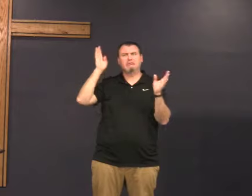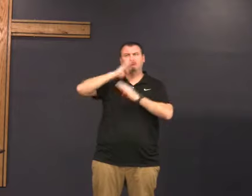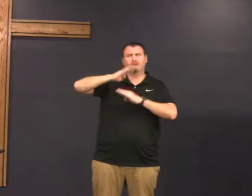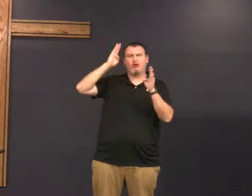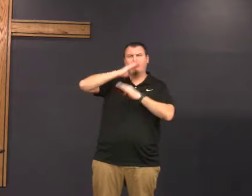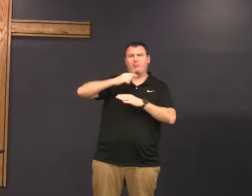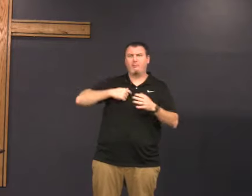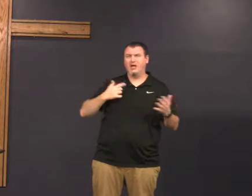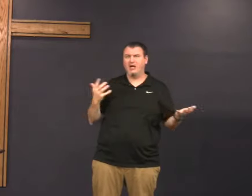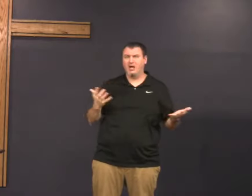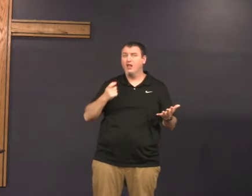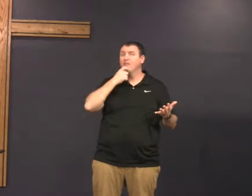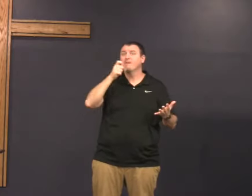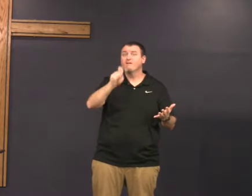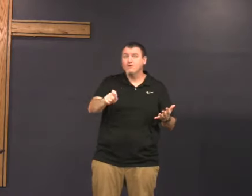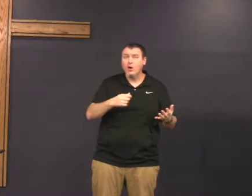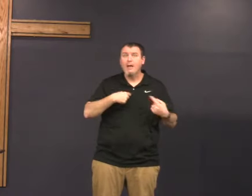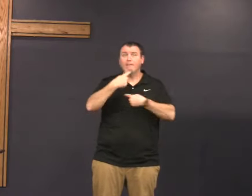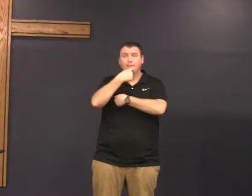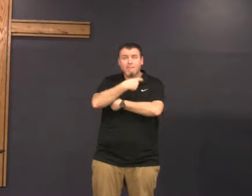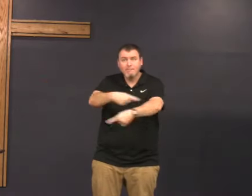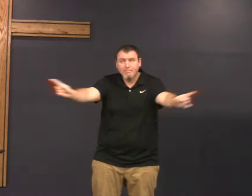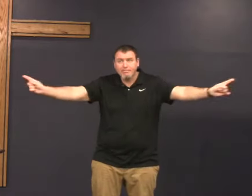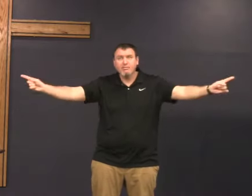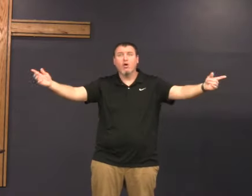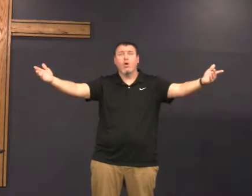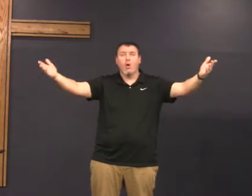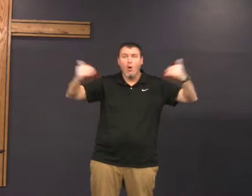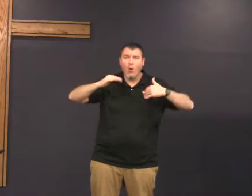and thoughts upon my bed and visions in my head that troubled me.